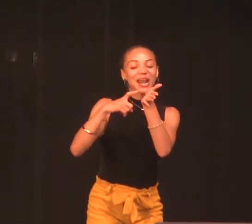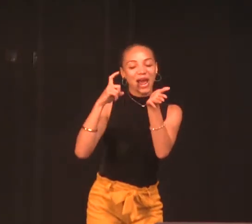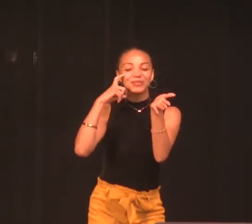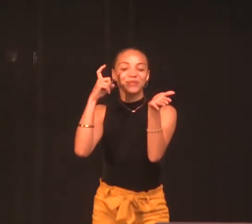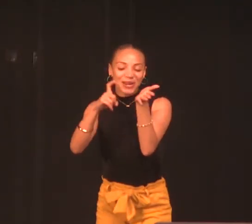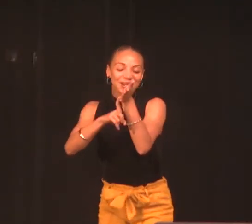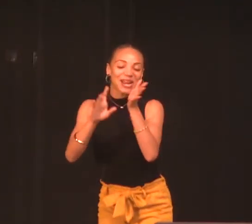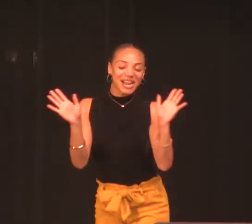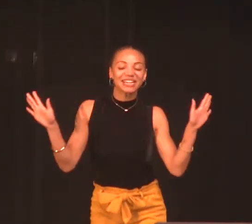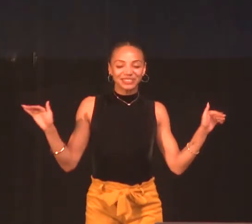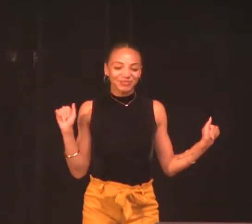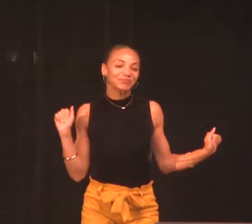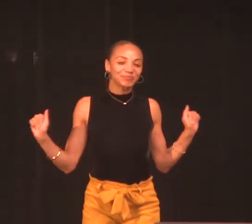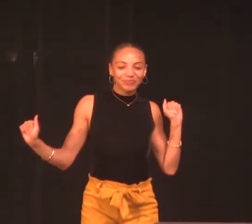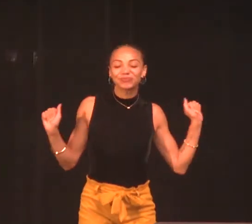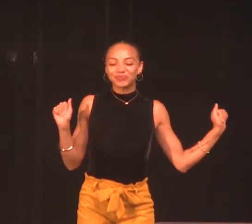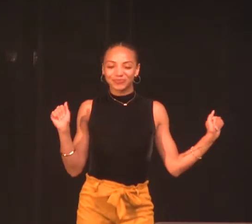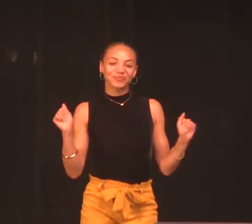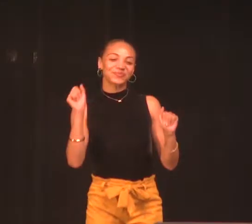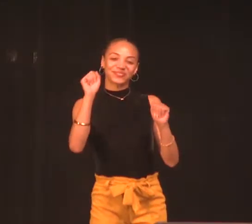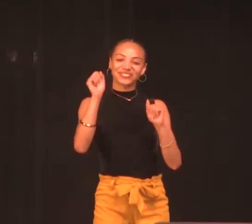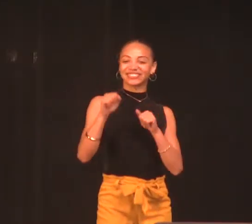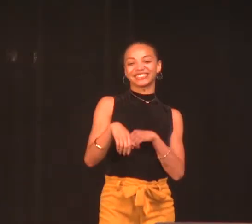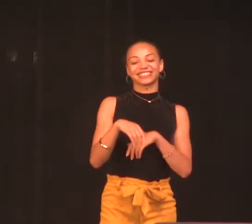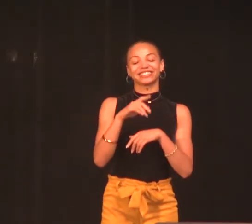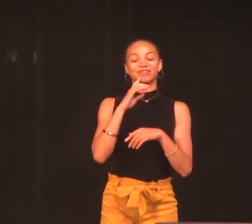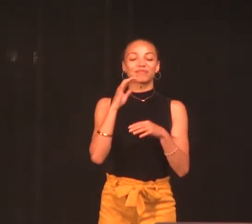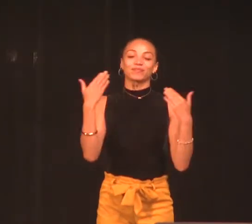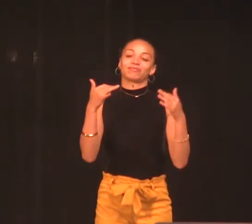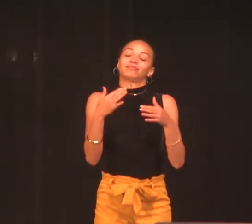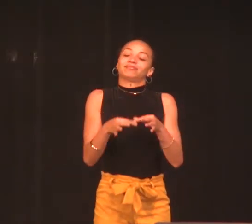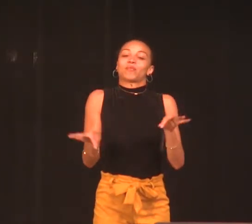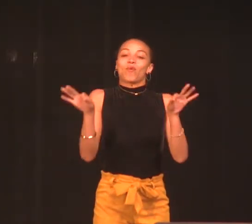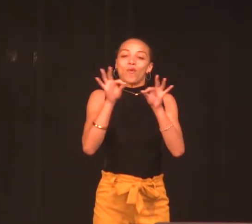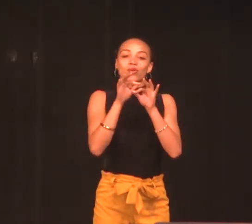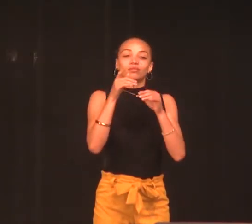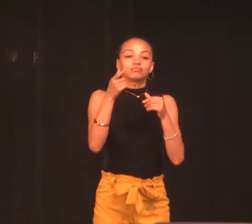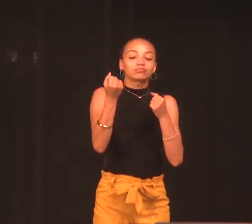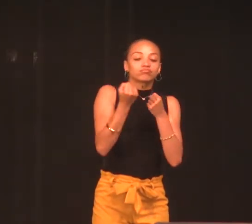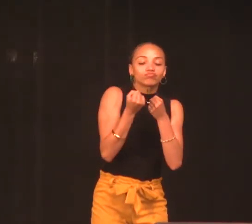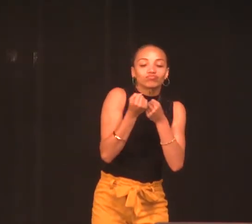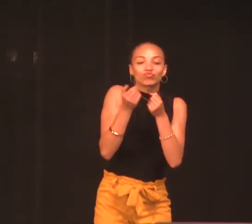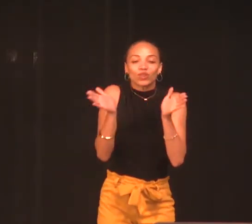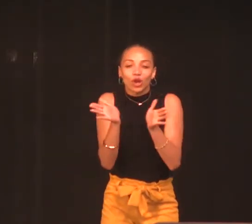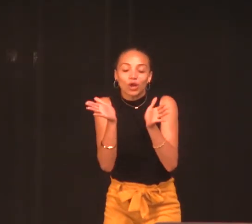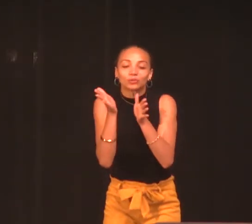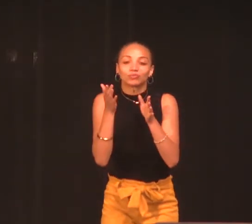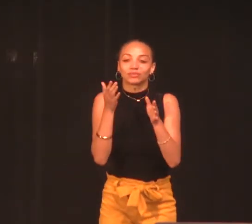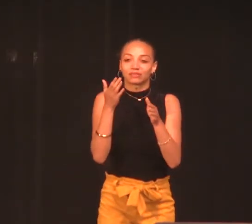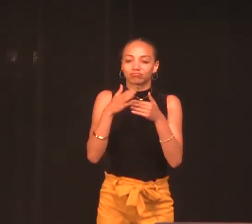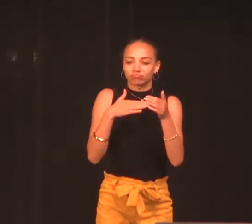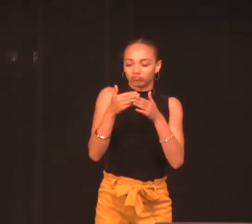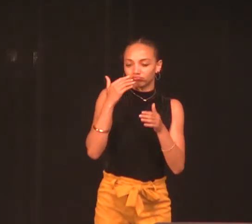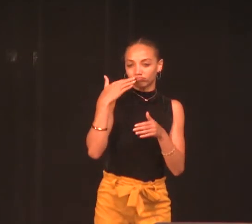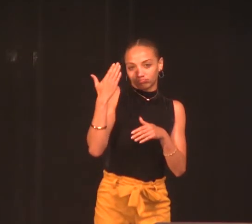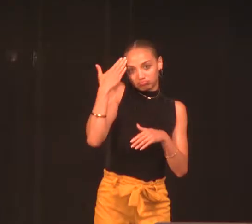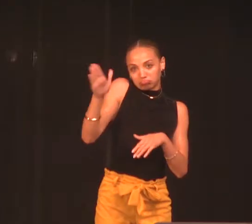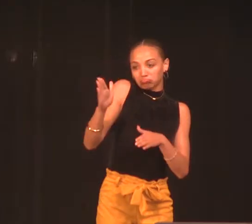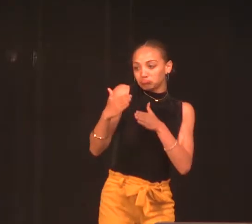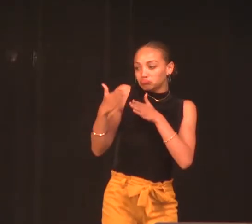Recognize each other. It is so important that we commend each